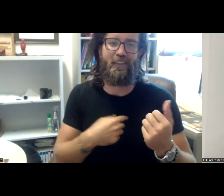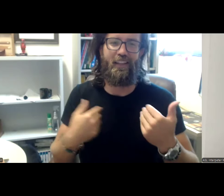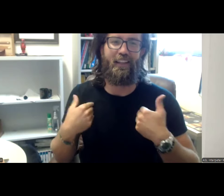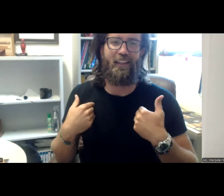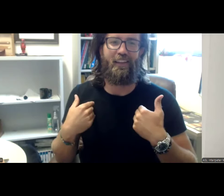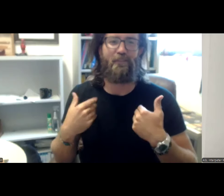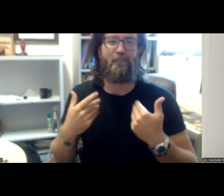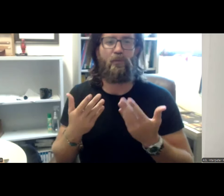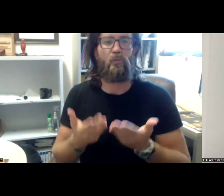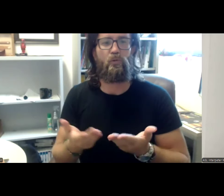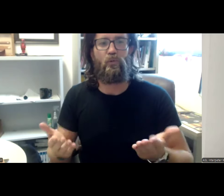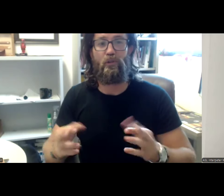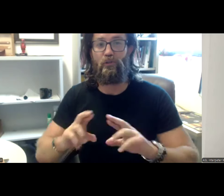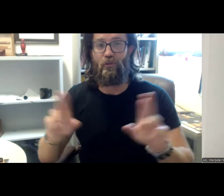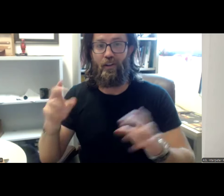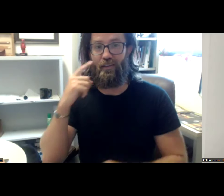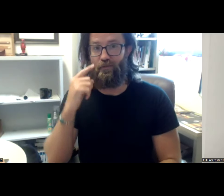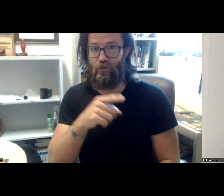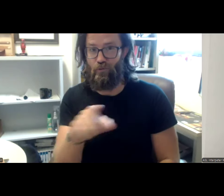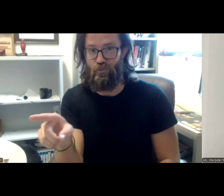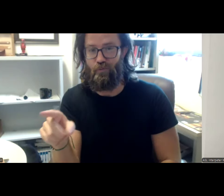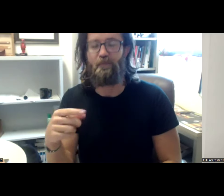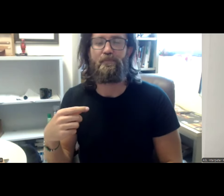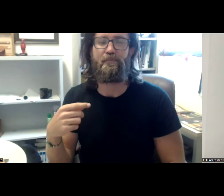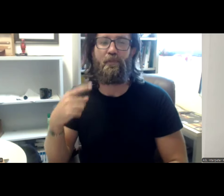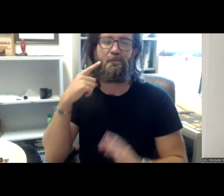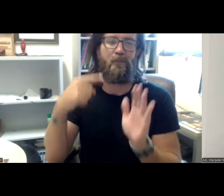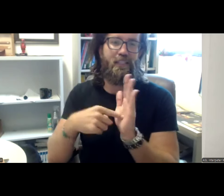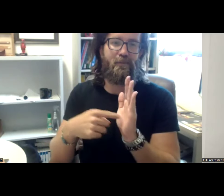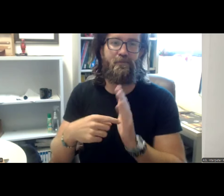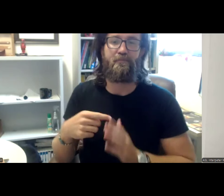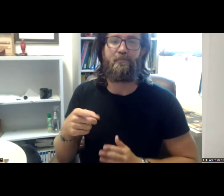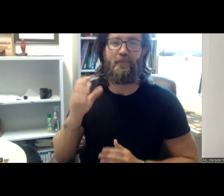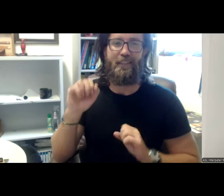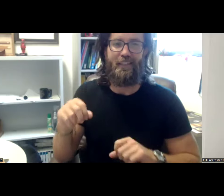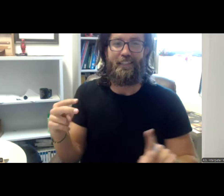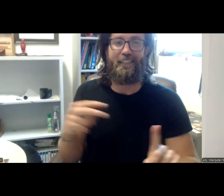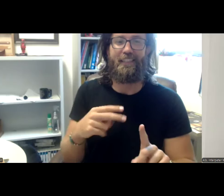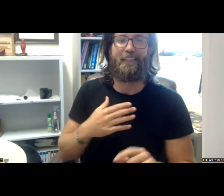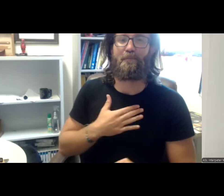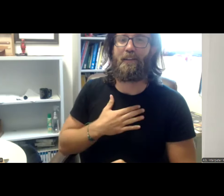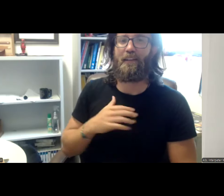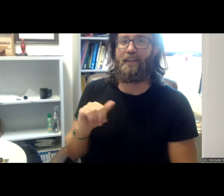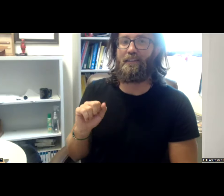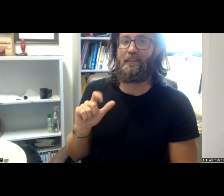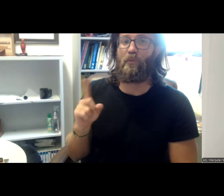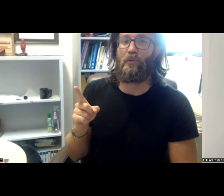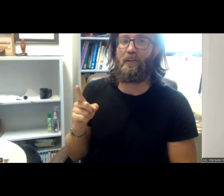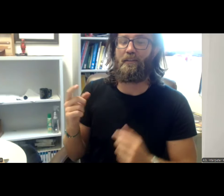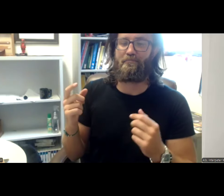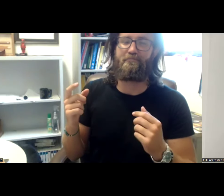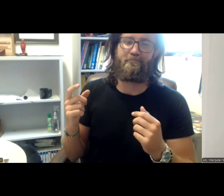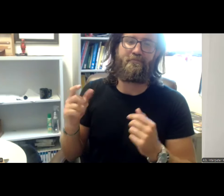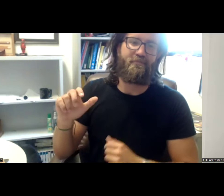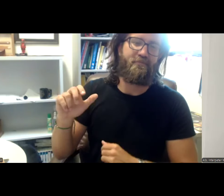1 signs, we do have resources ready for you built into the class. One example of this is that you